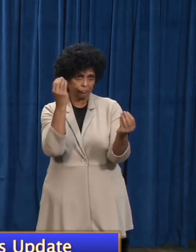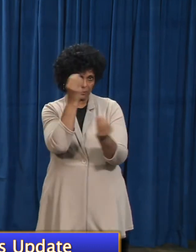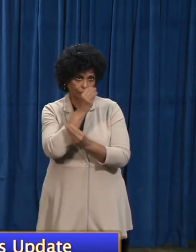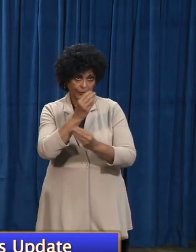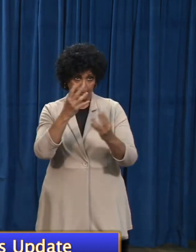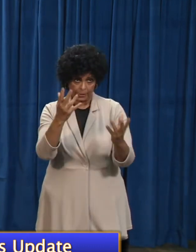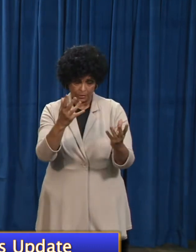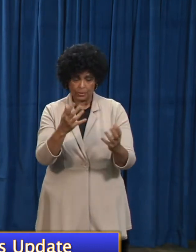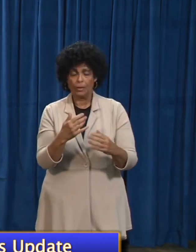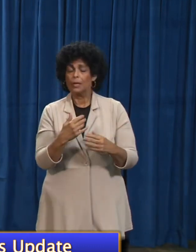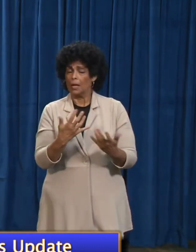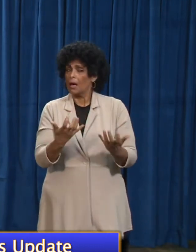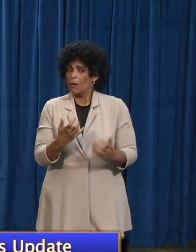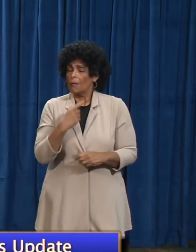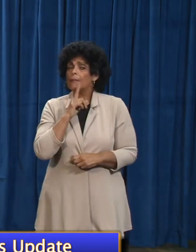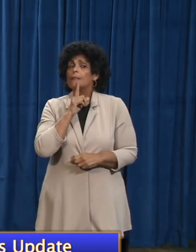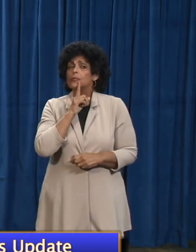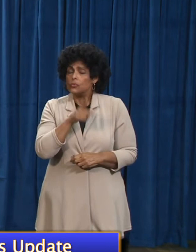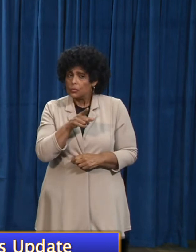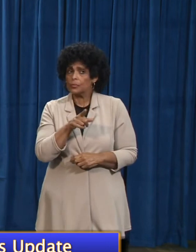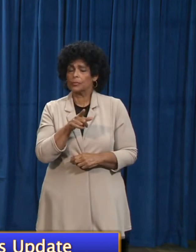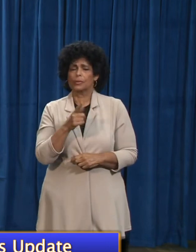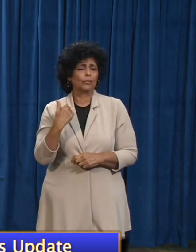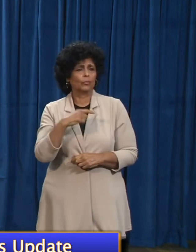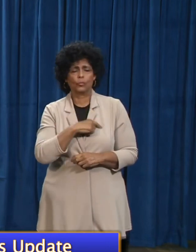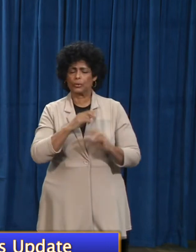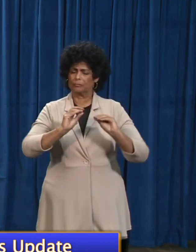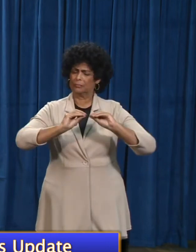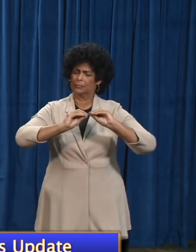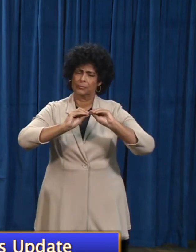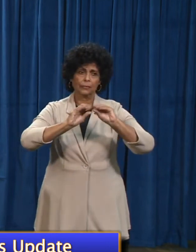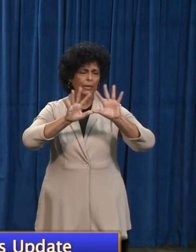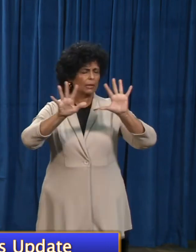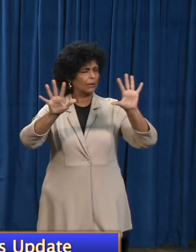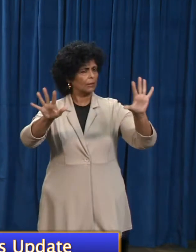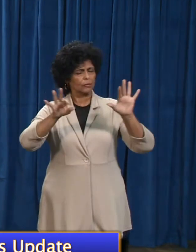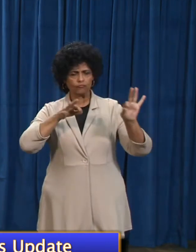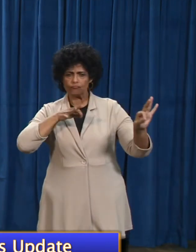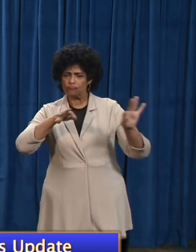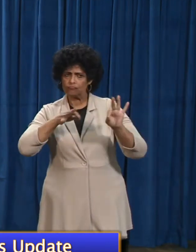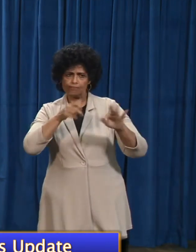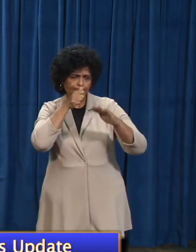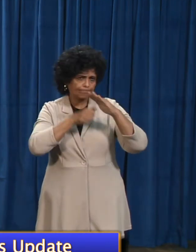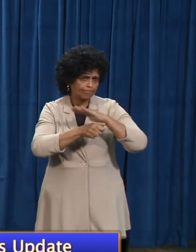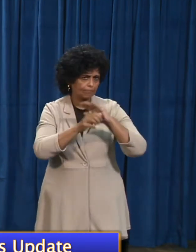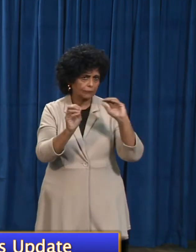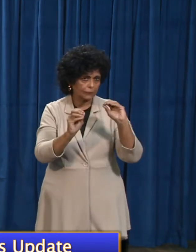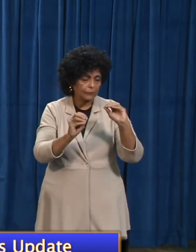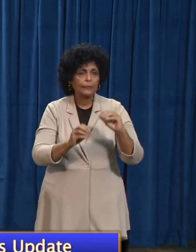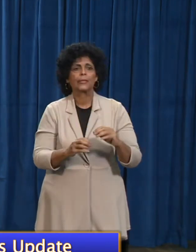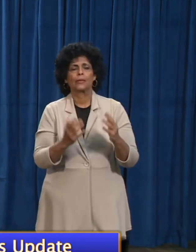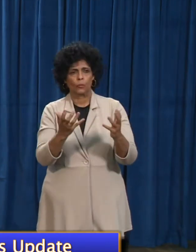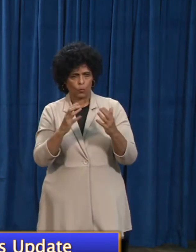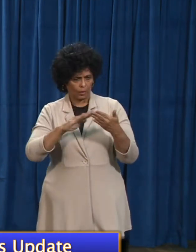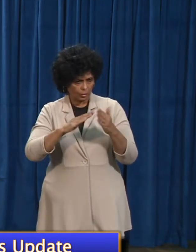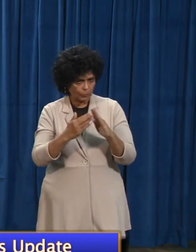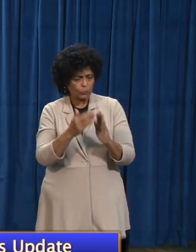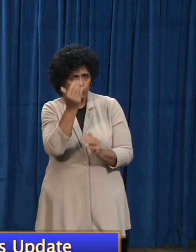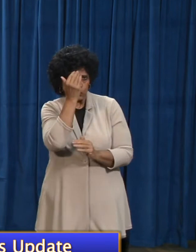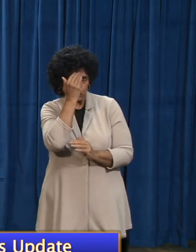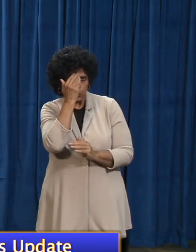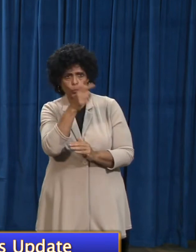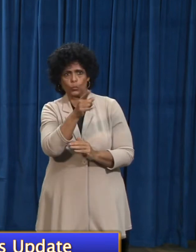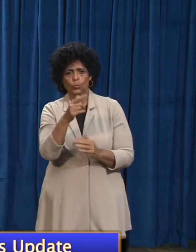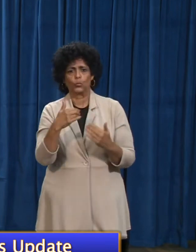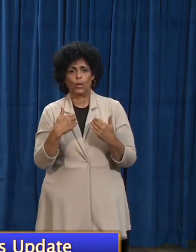to make certain that we are as transparent as we possibly can be with our community so that you have